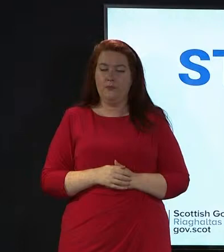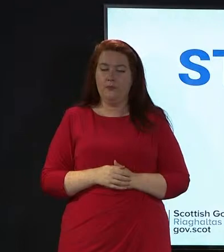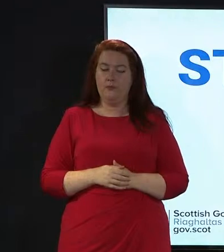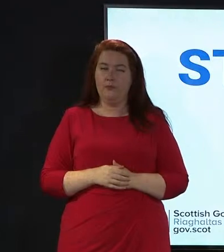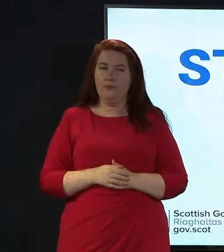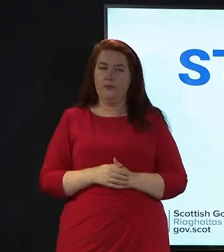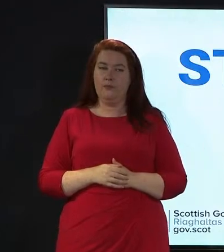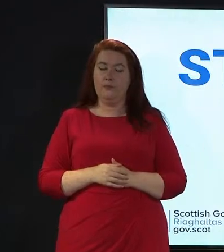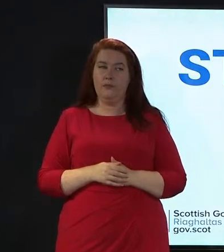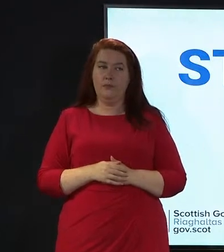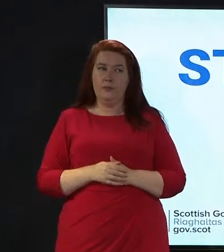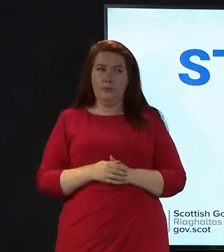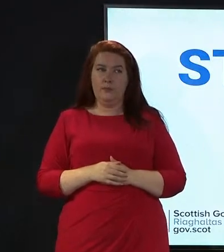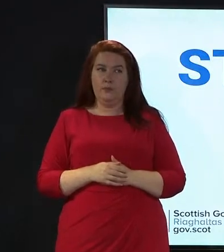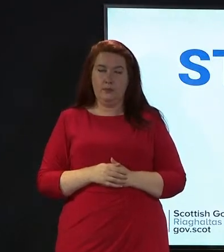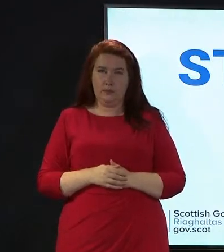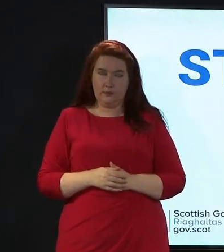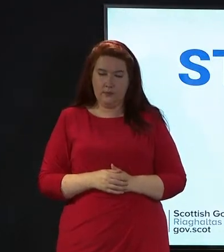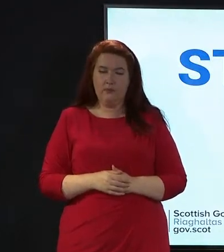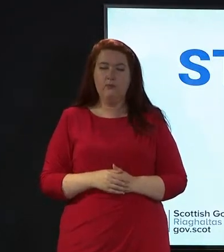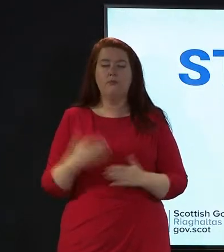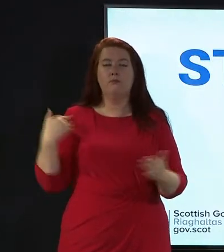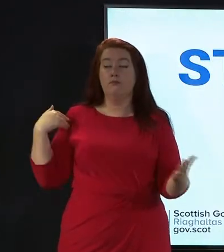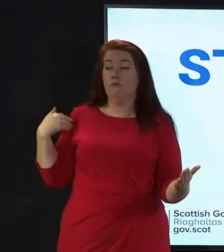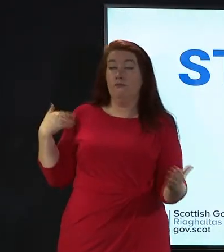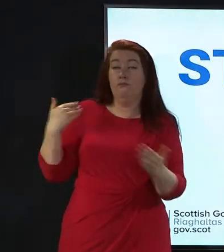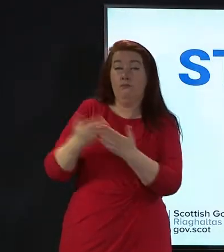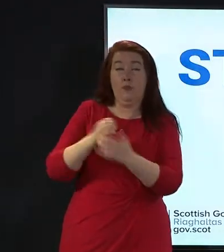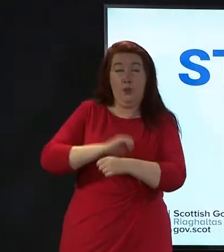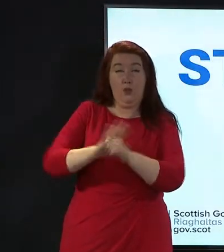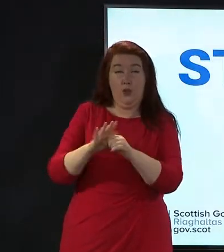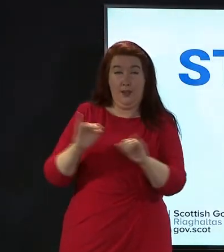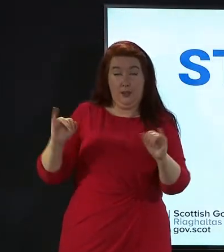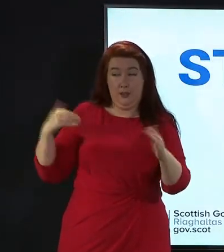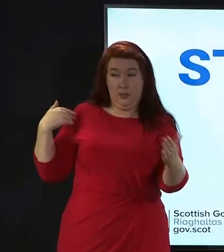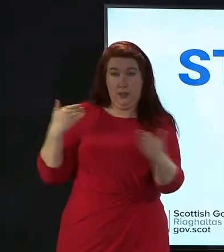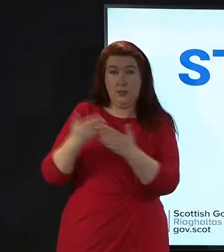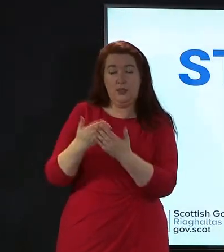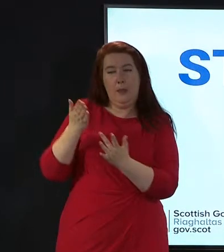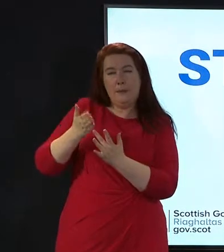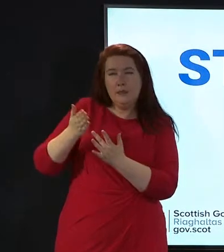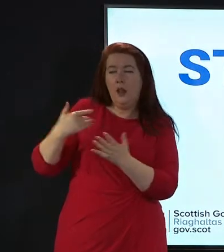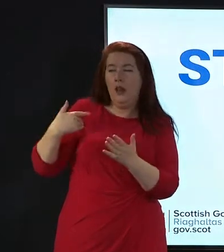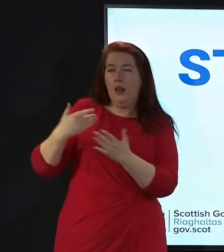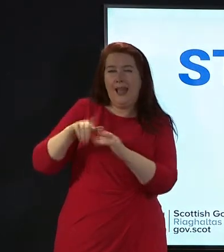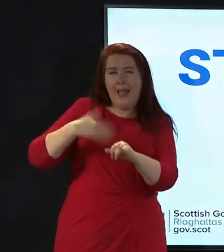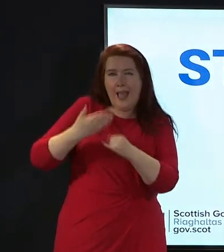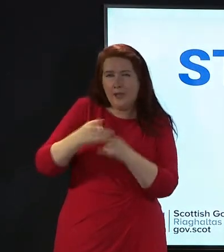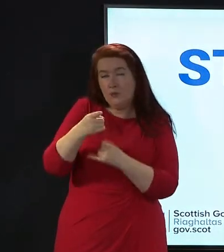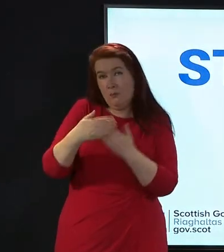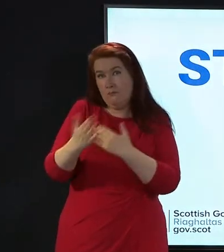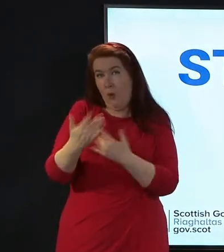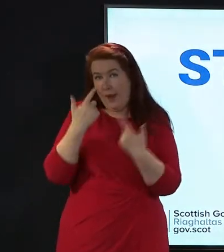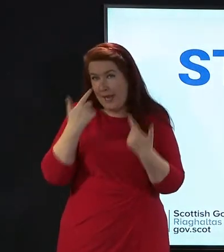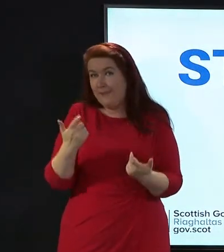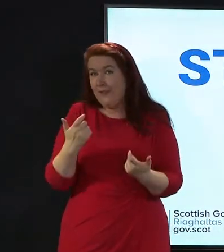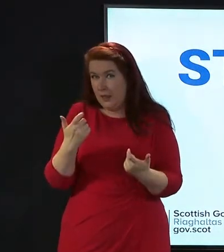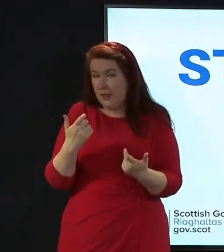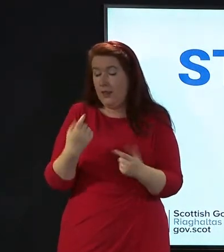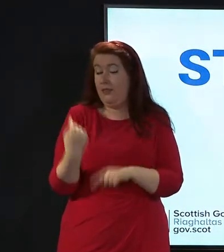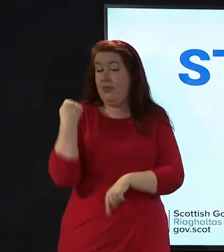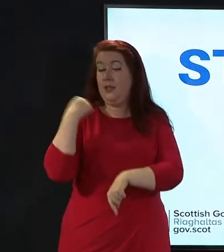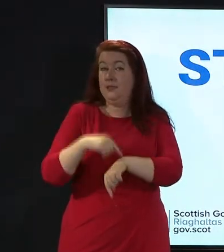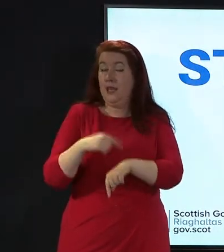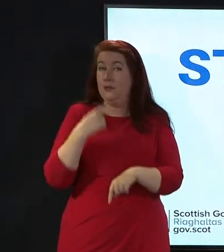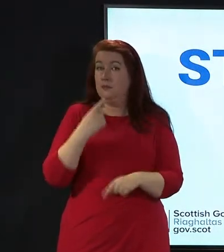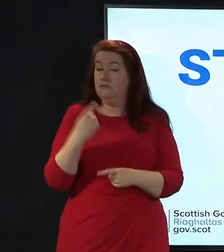Towards the middle and the end of this pandemic, you took a more cautious approach. And at that time, the figures suggested